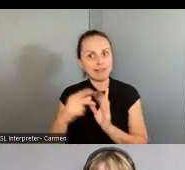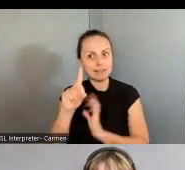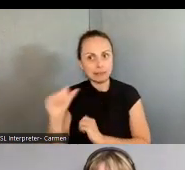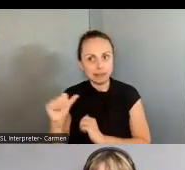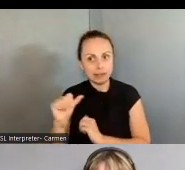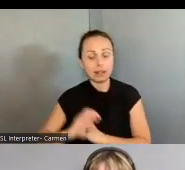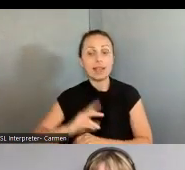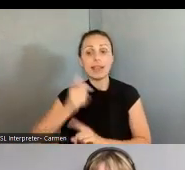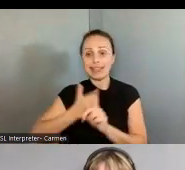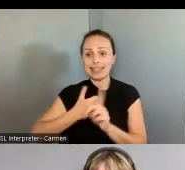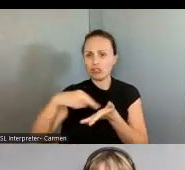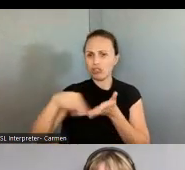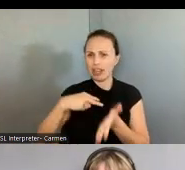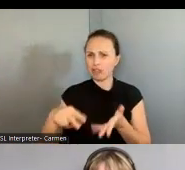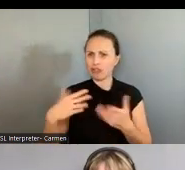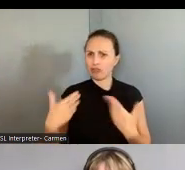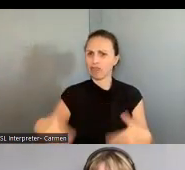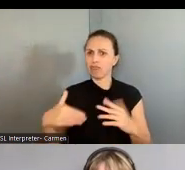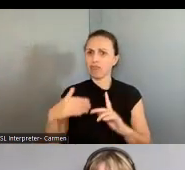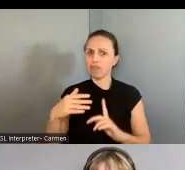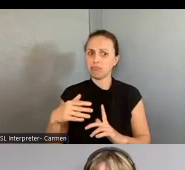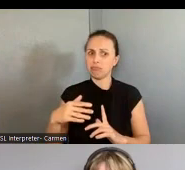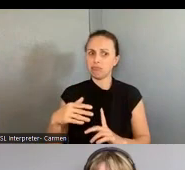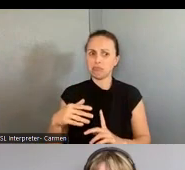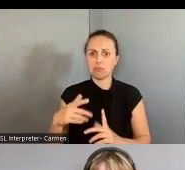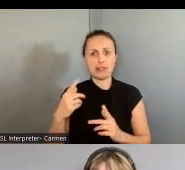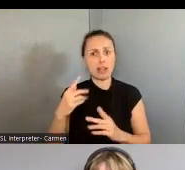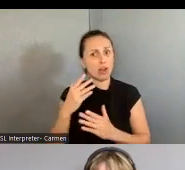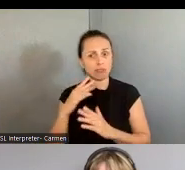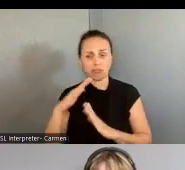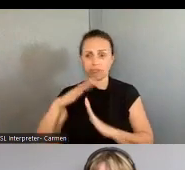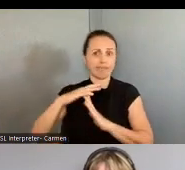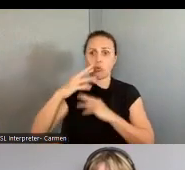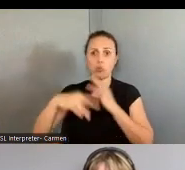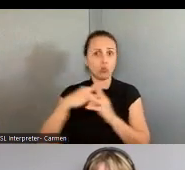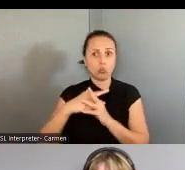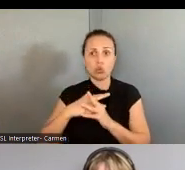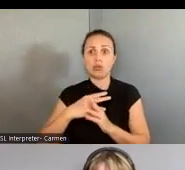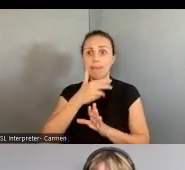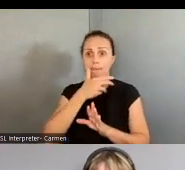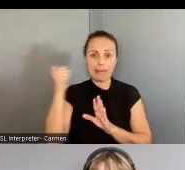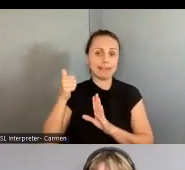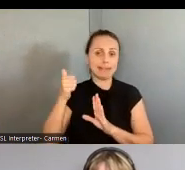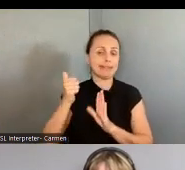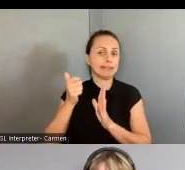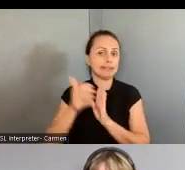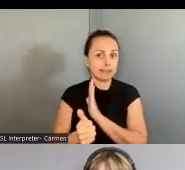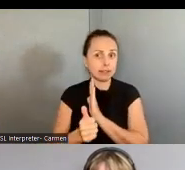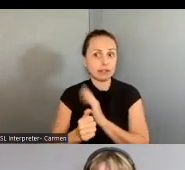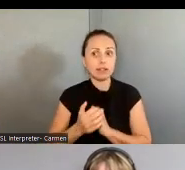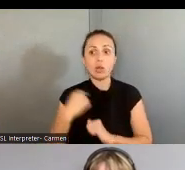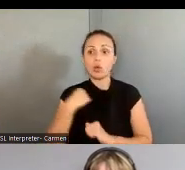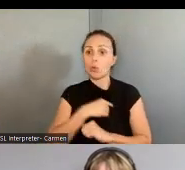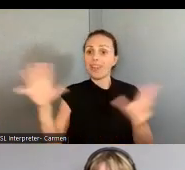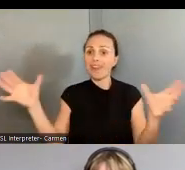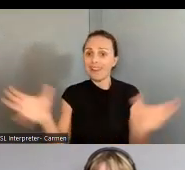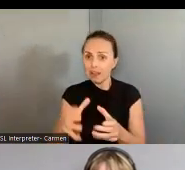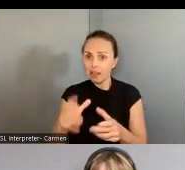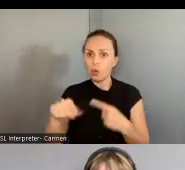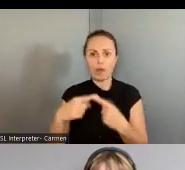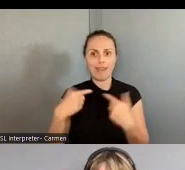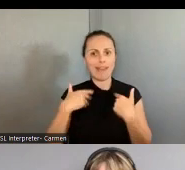each dancer is considered to be some of the world's best b-boys. And we come together when we have the opportunity